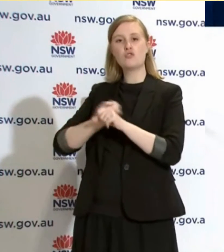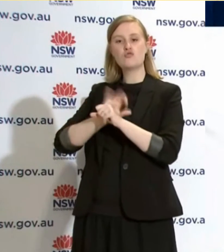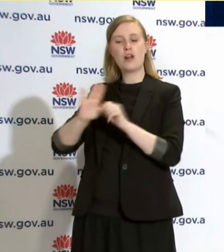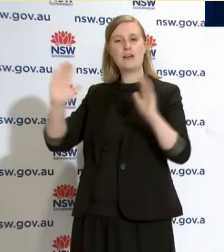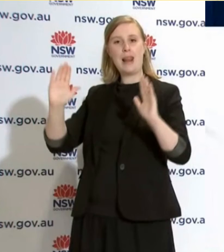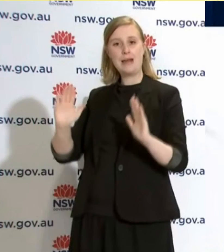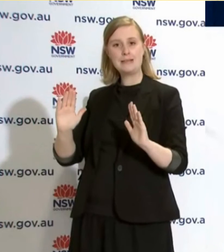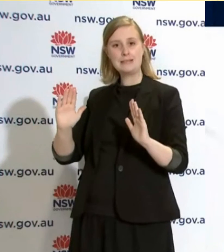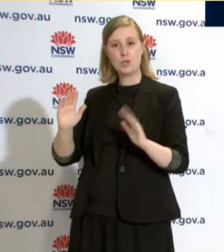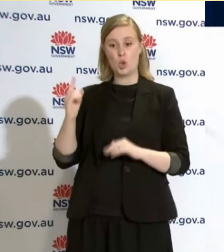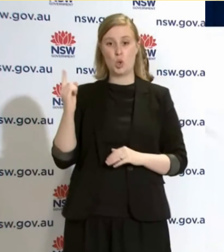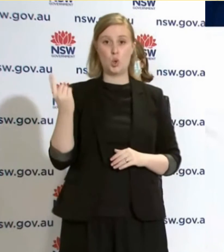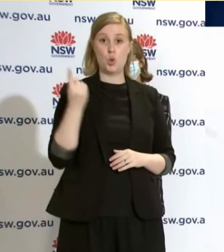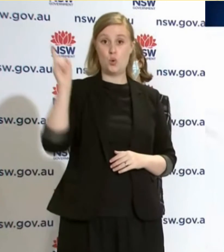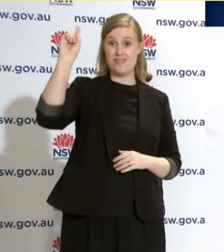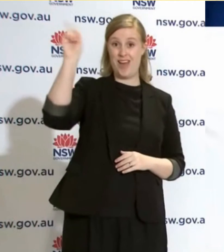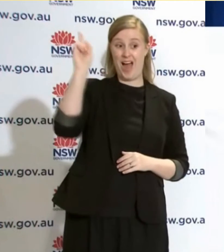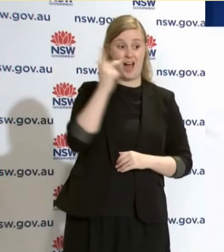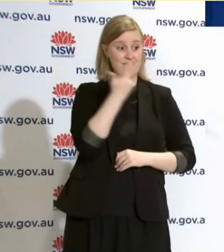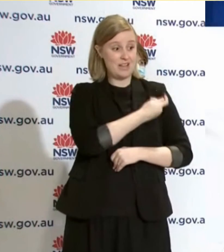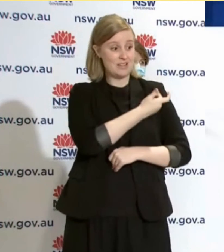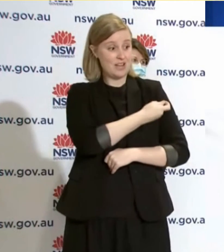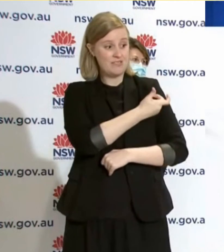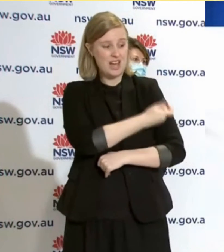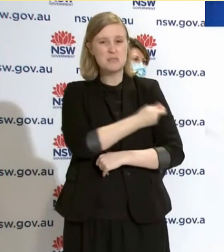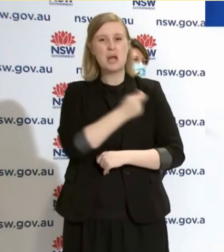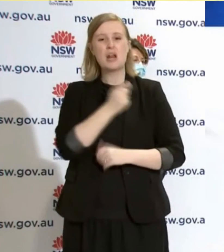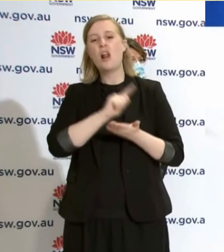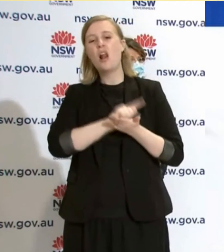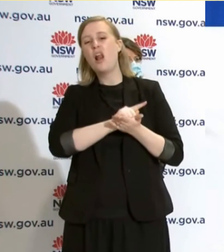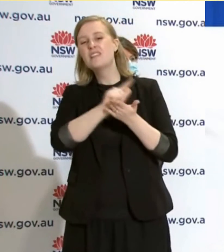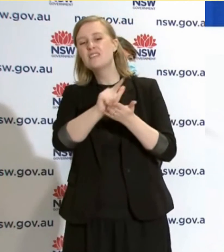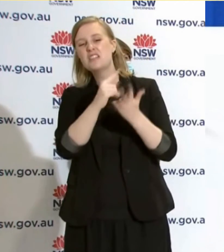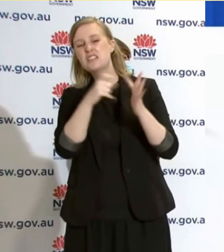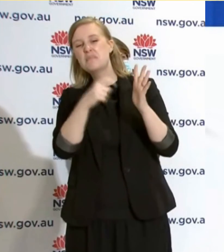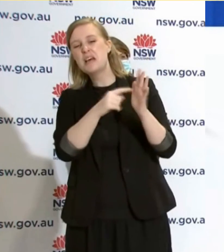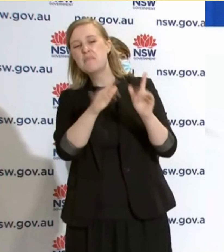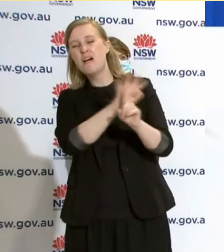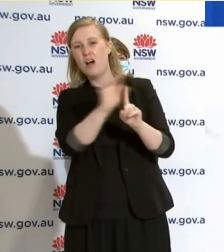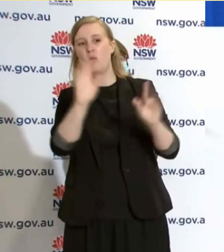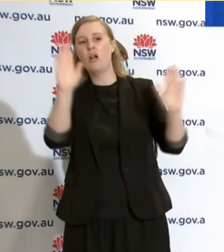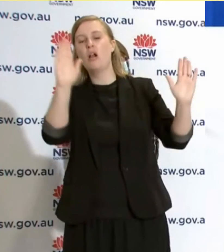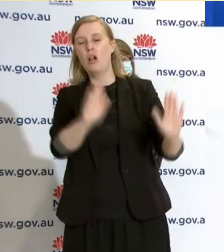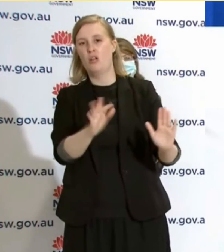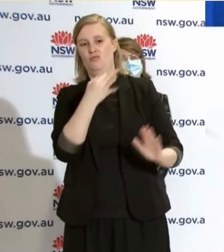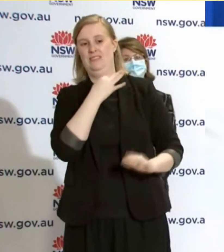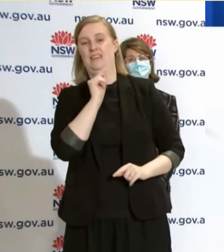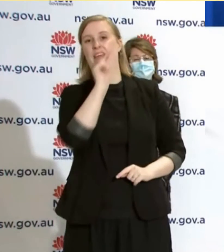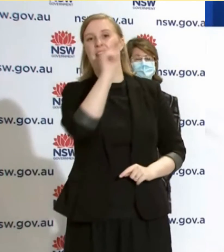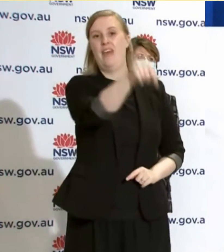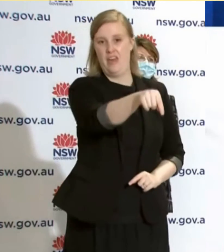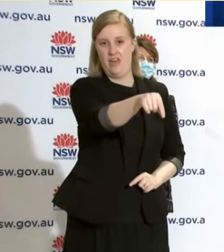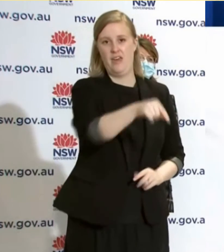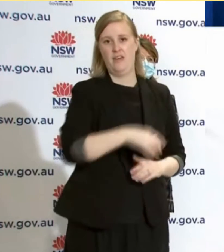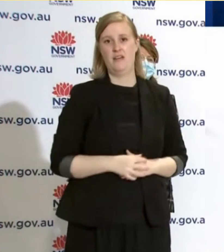that until mid-September. And so that is why it's so critical that we work so hard now as a